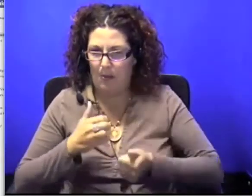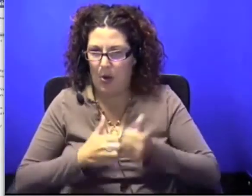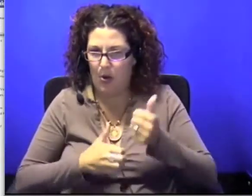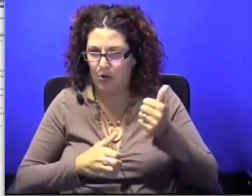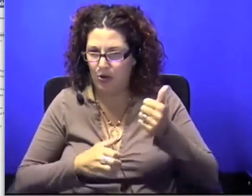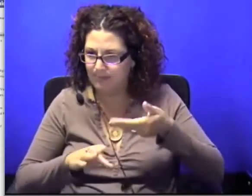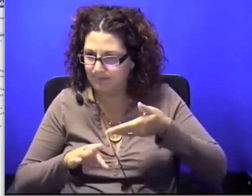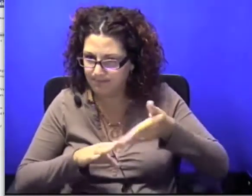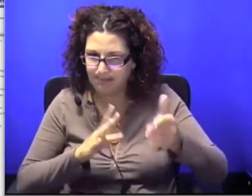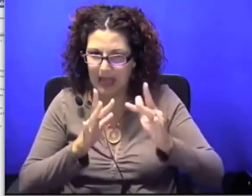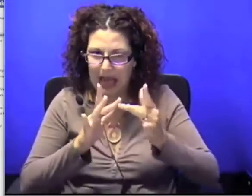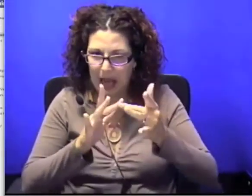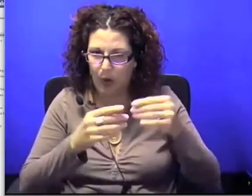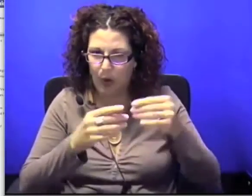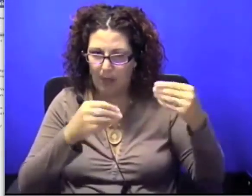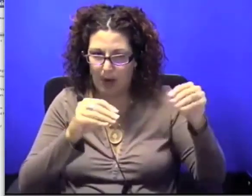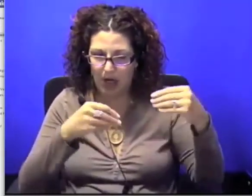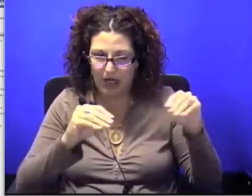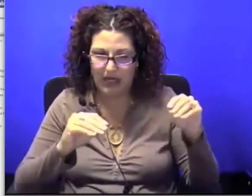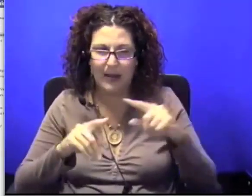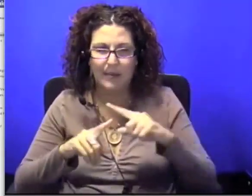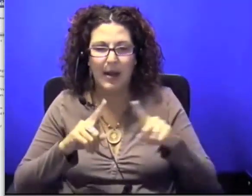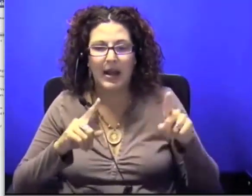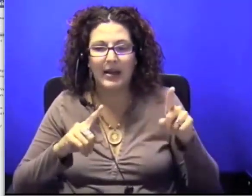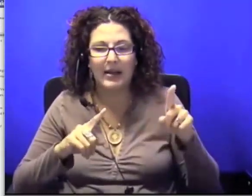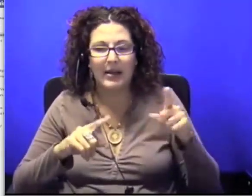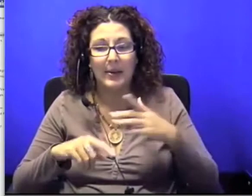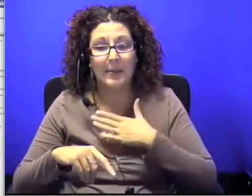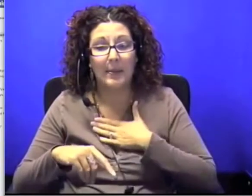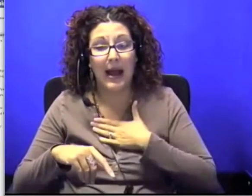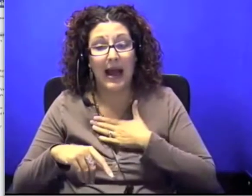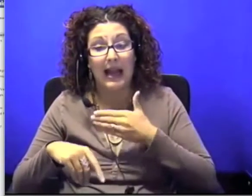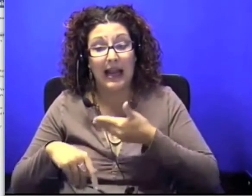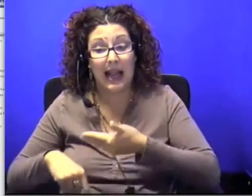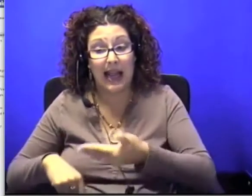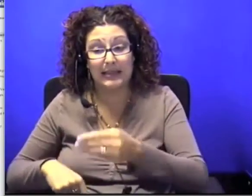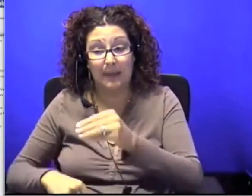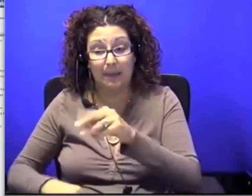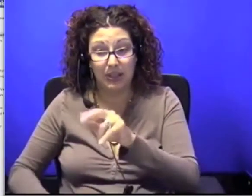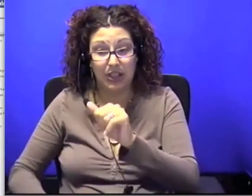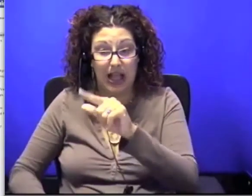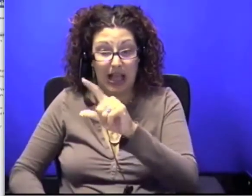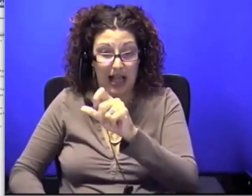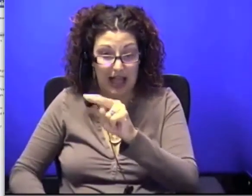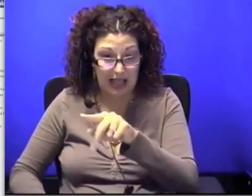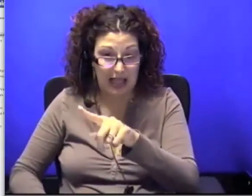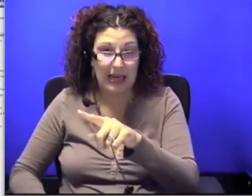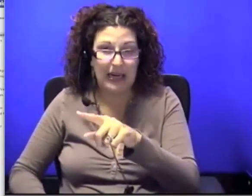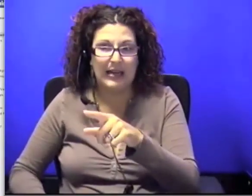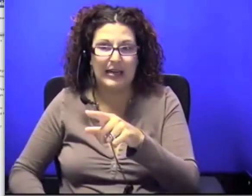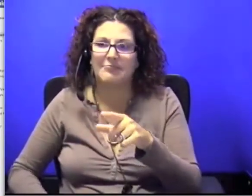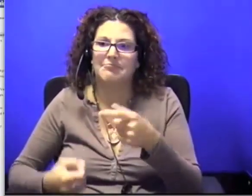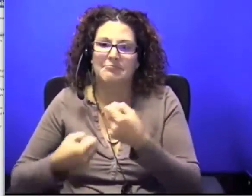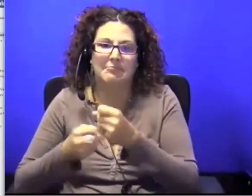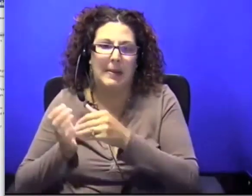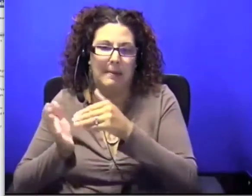what I know, just straight network marketing. But my guest, Mr. Allen, he, on the other hand, has